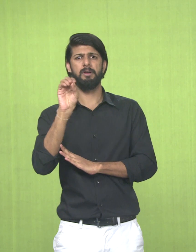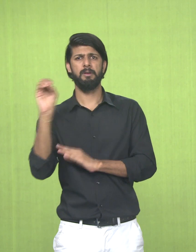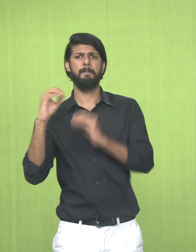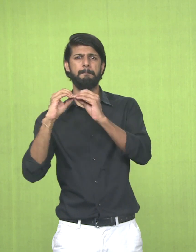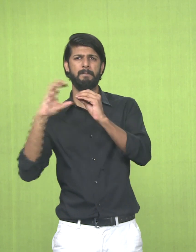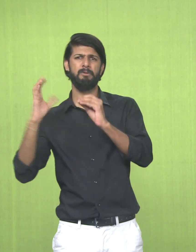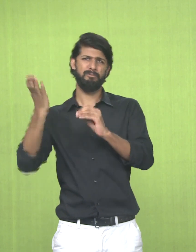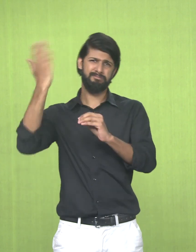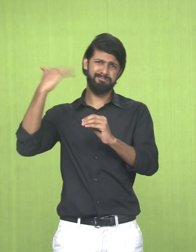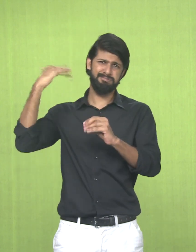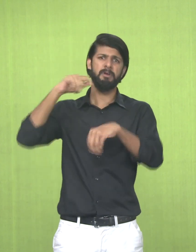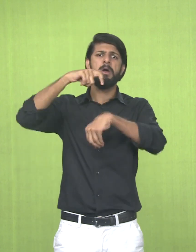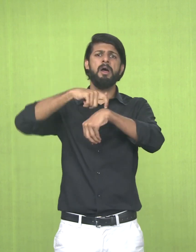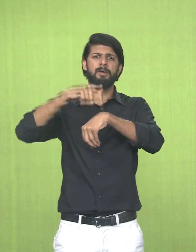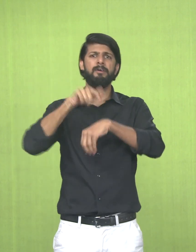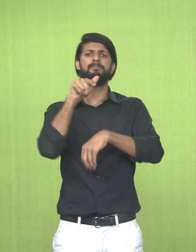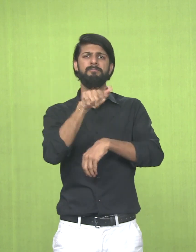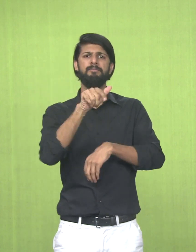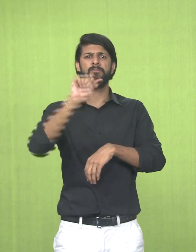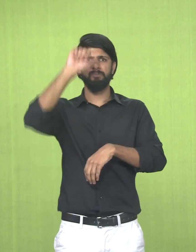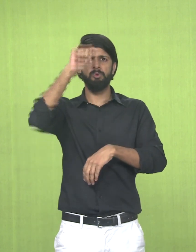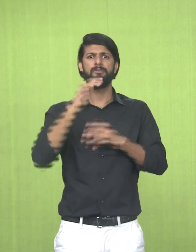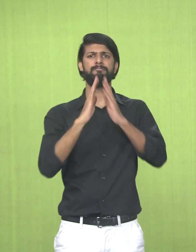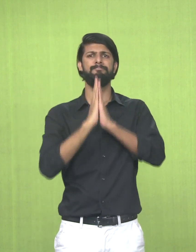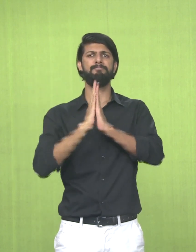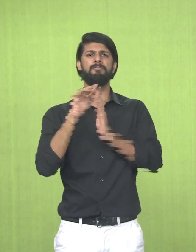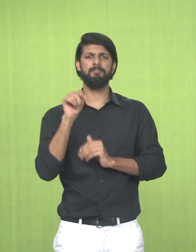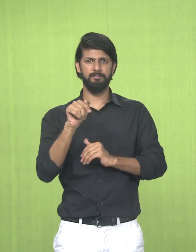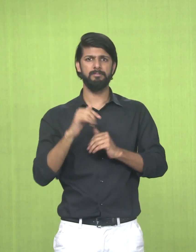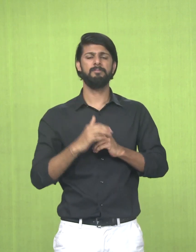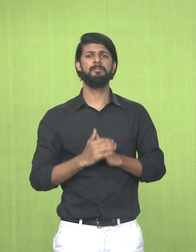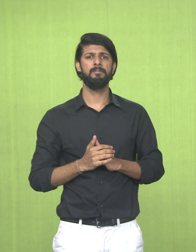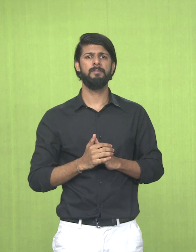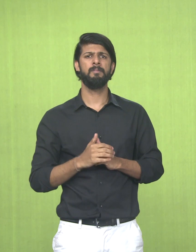He lived during 500 to 400 BC in ancient India.